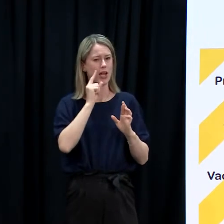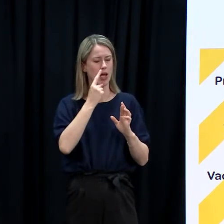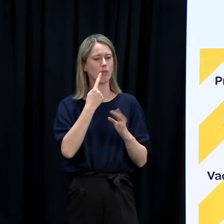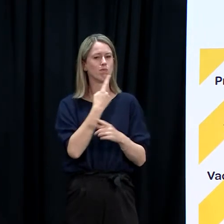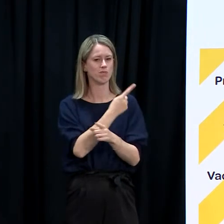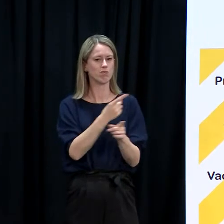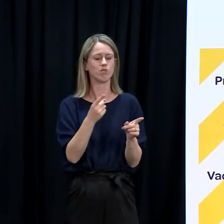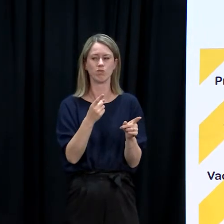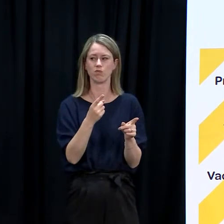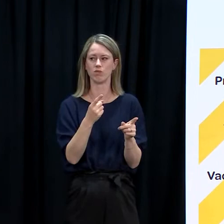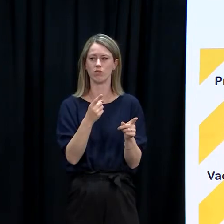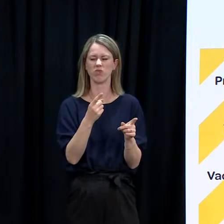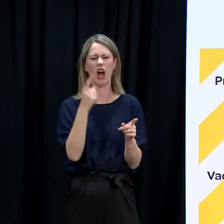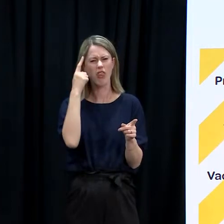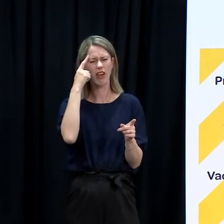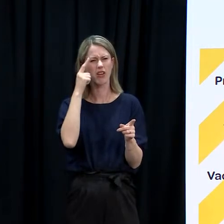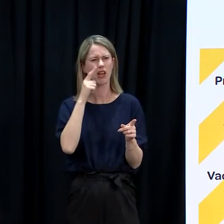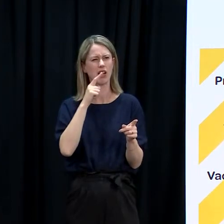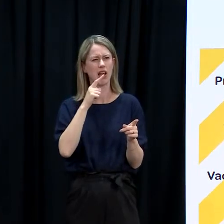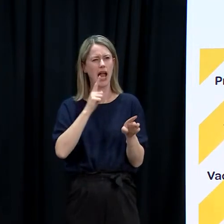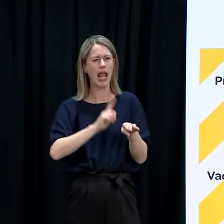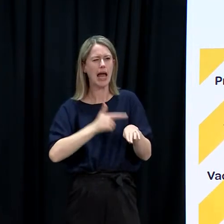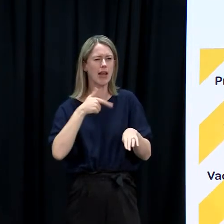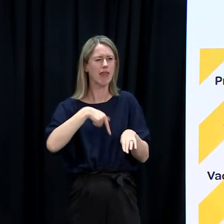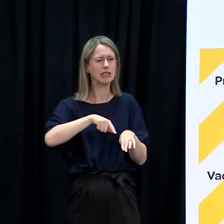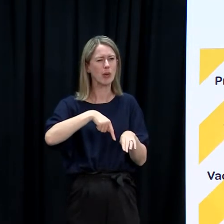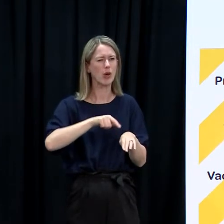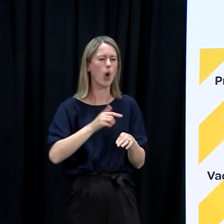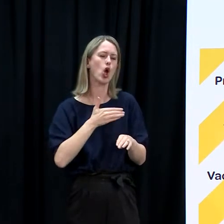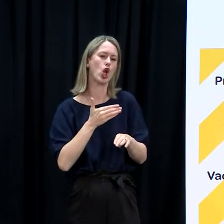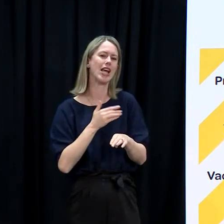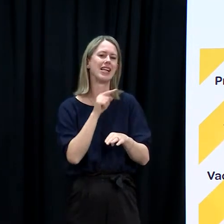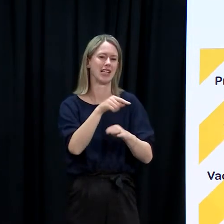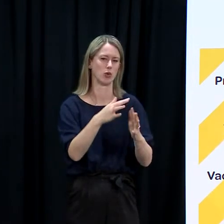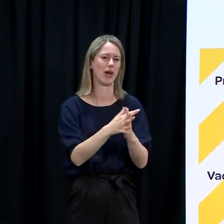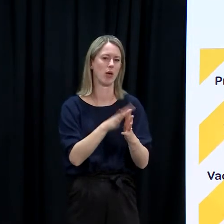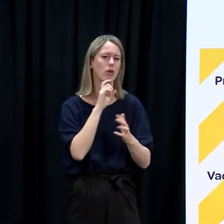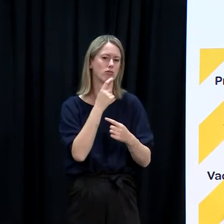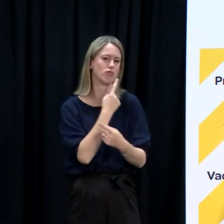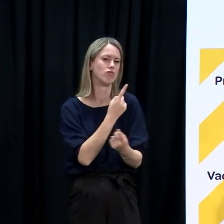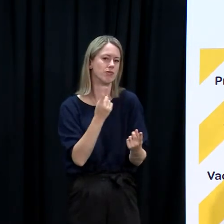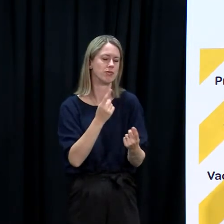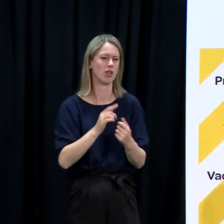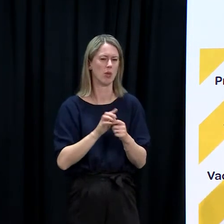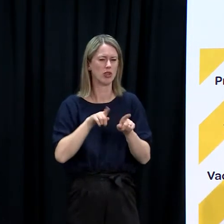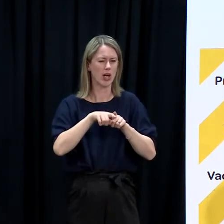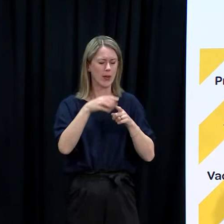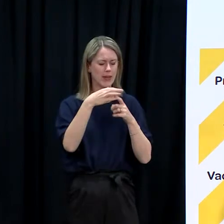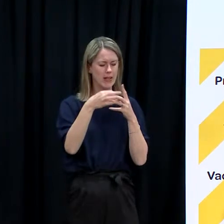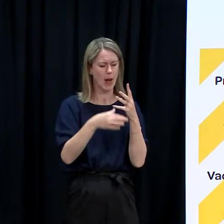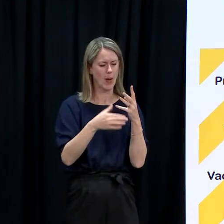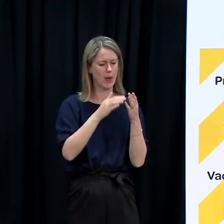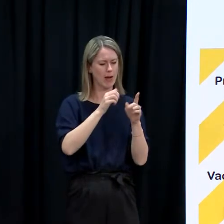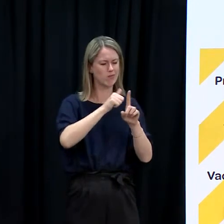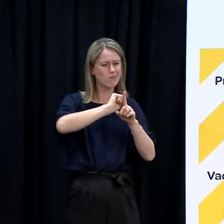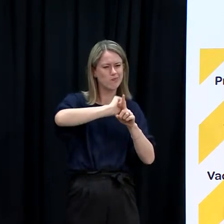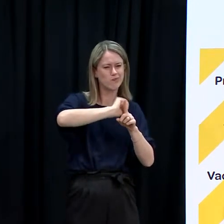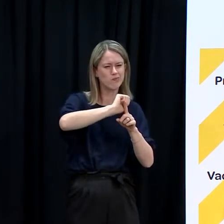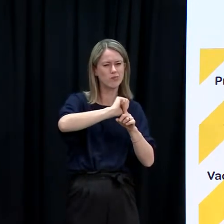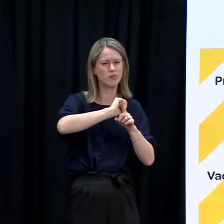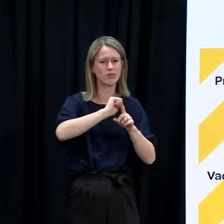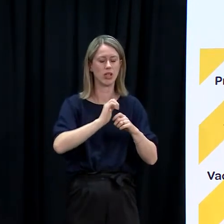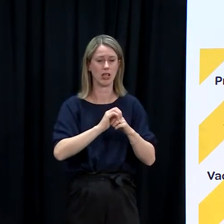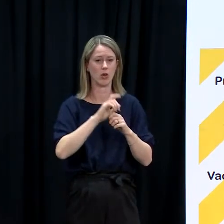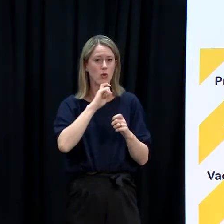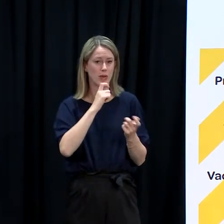out probably either late this week or early next week, probably early next week. We're working through the details of that. So there will be